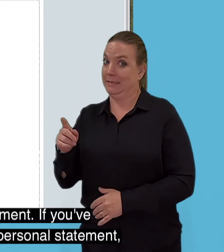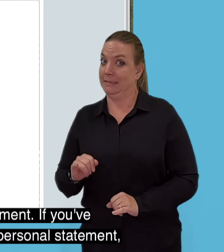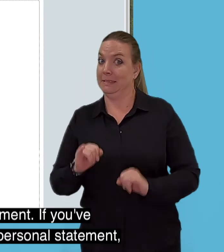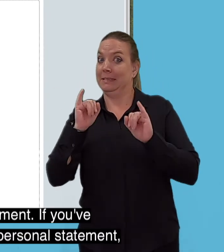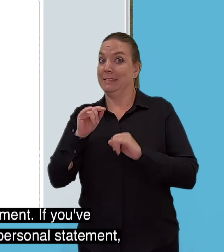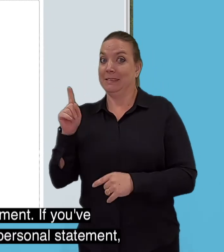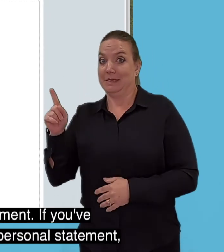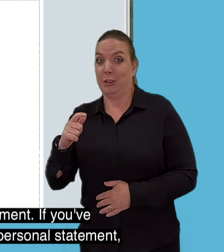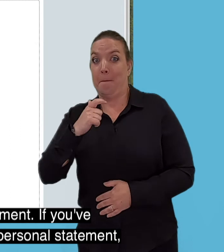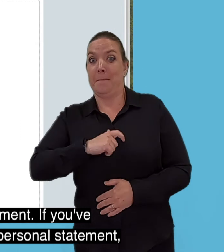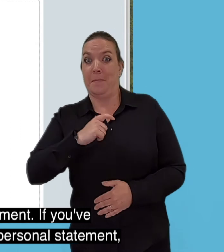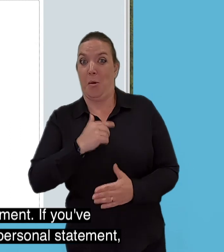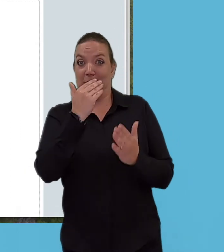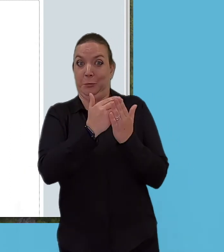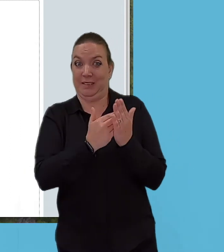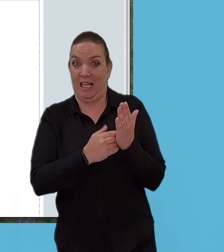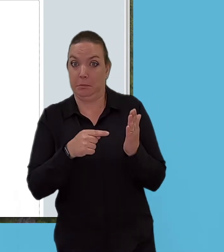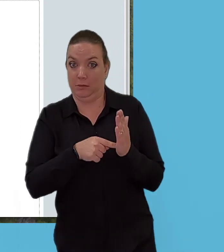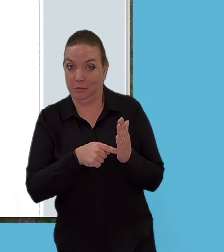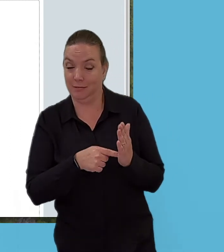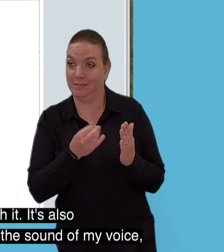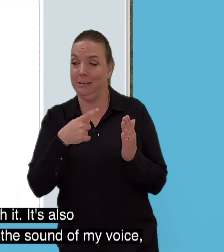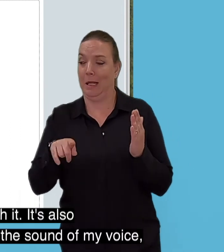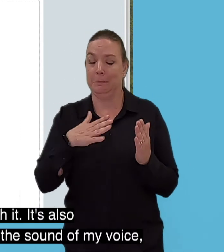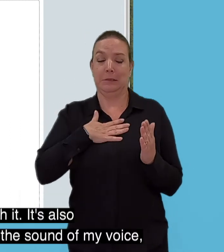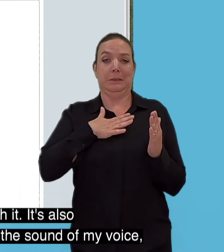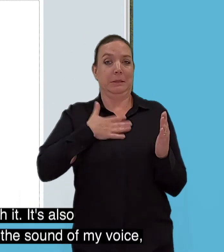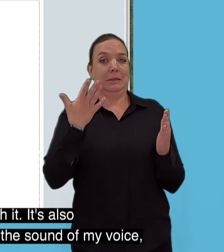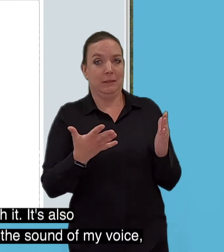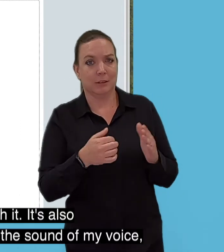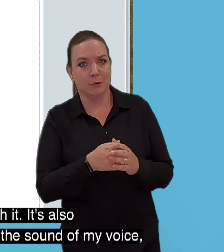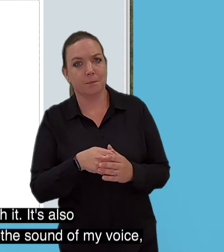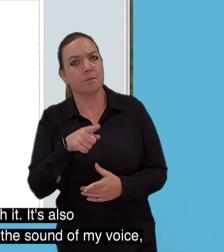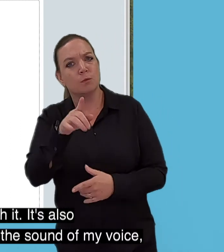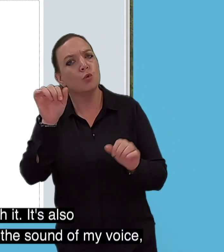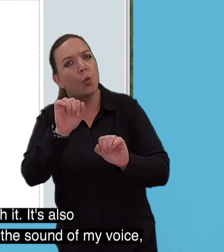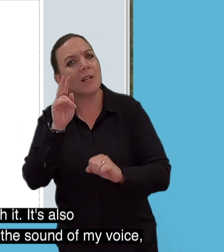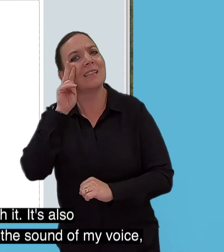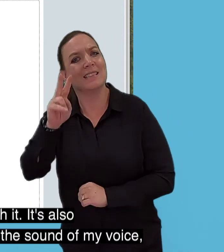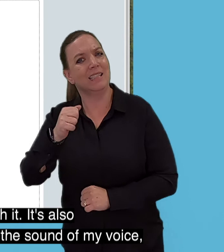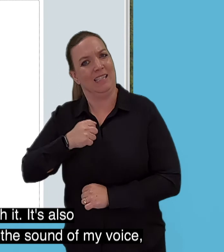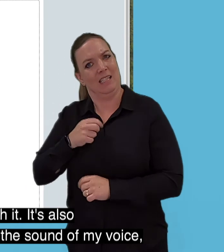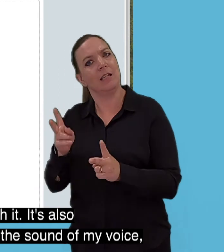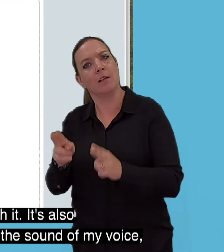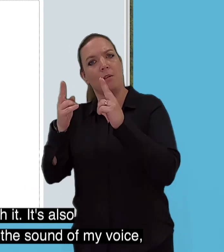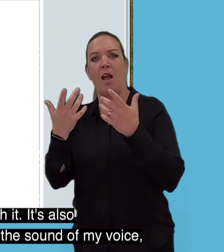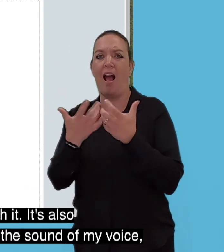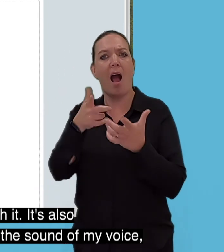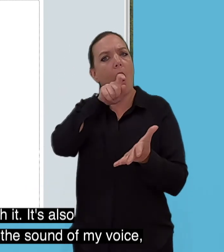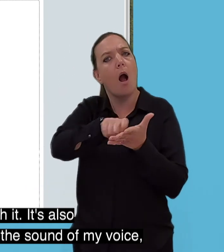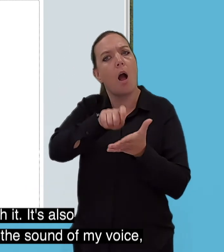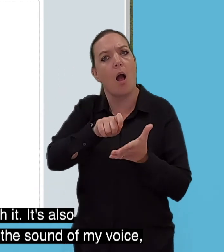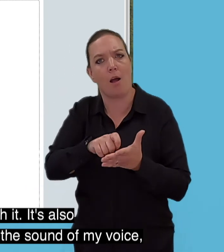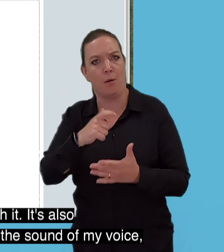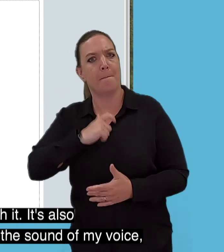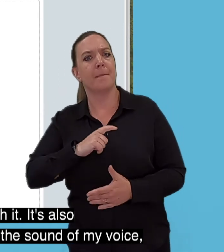Next, it's the dreaded personal statement. If you've not watched our video on how to write a personal statement, pause this video and go and watch